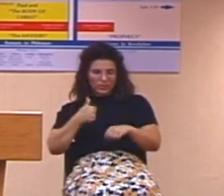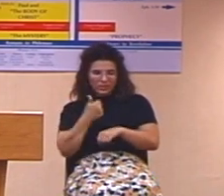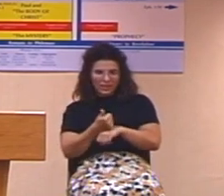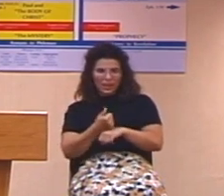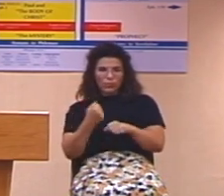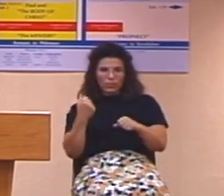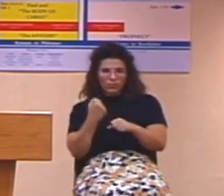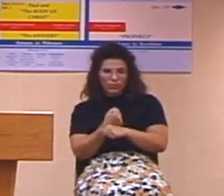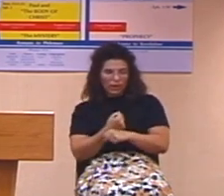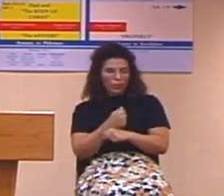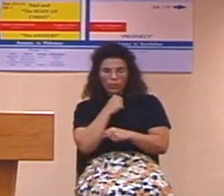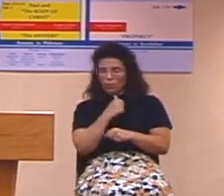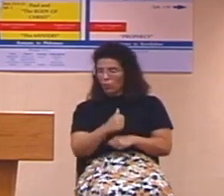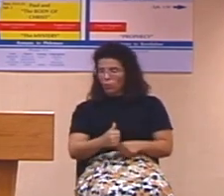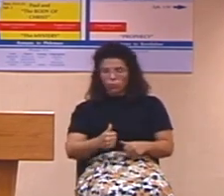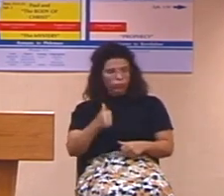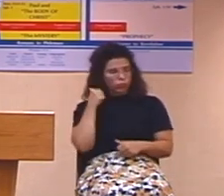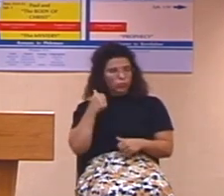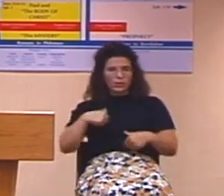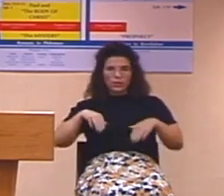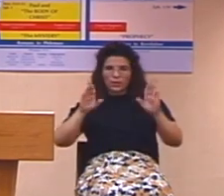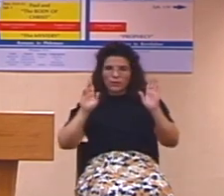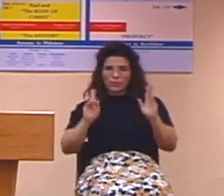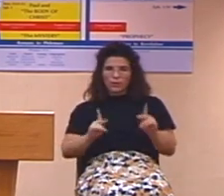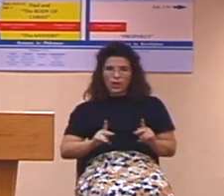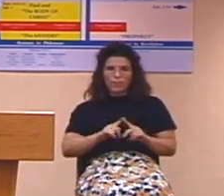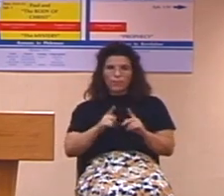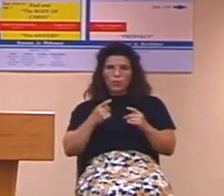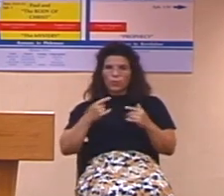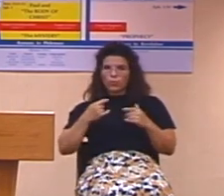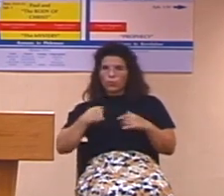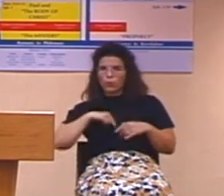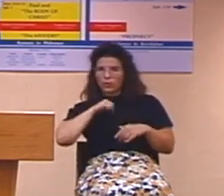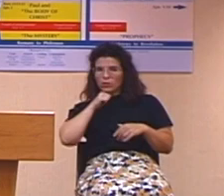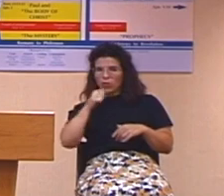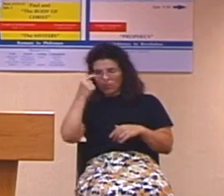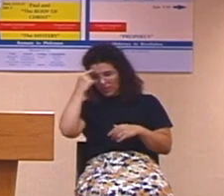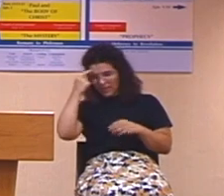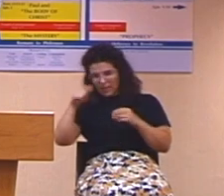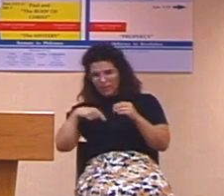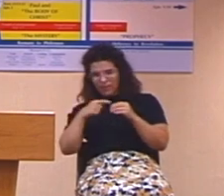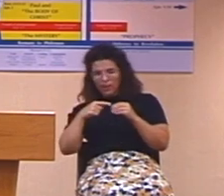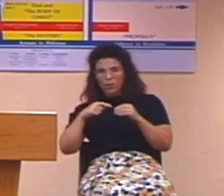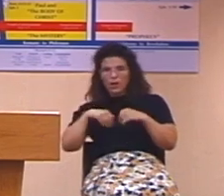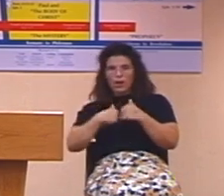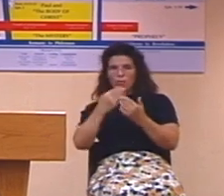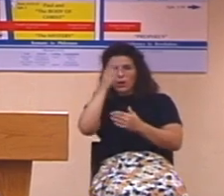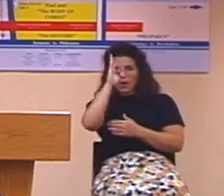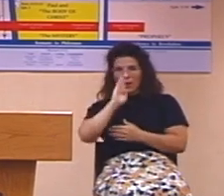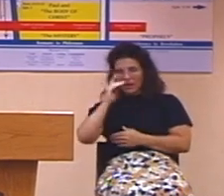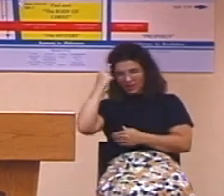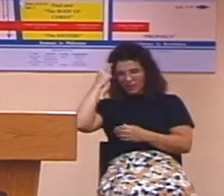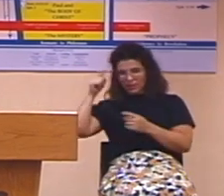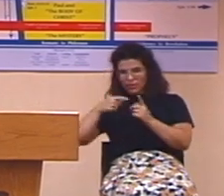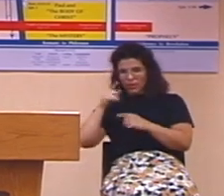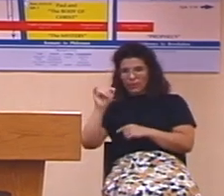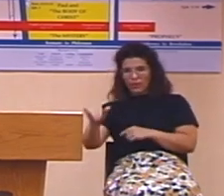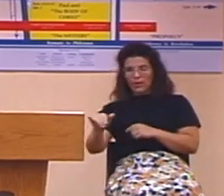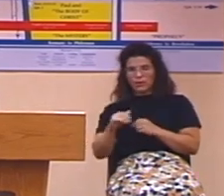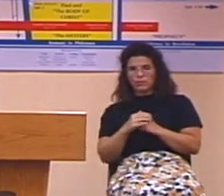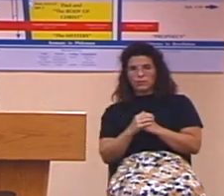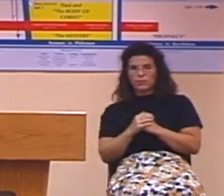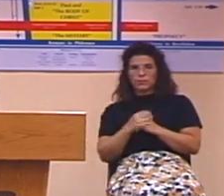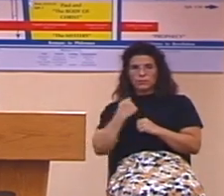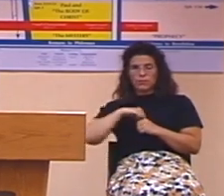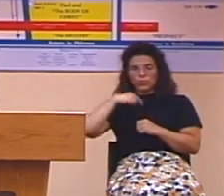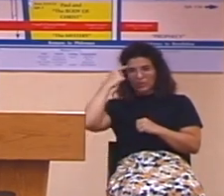we won't give up ever, and yet we don't think about it the way God thinks about it.